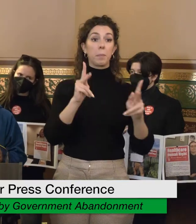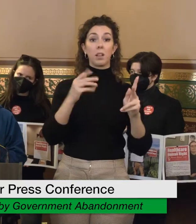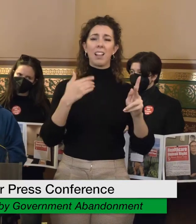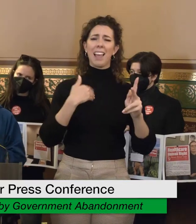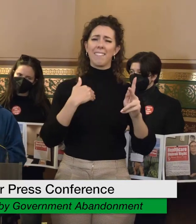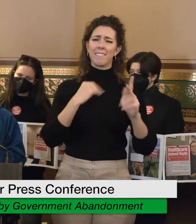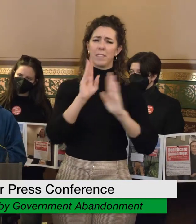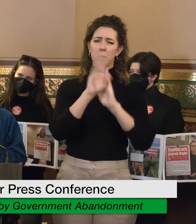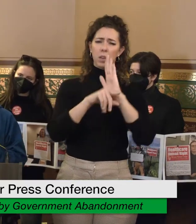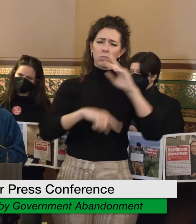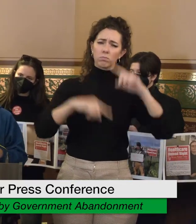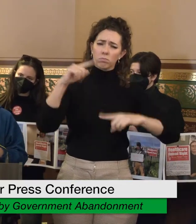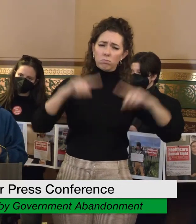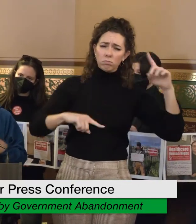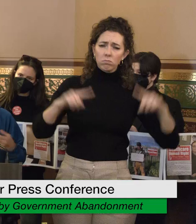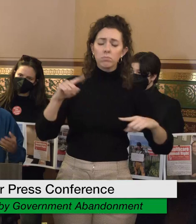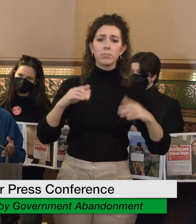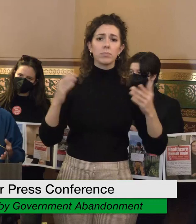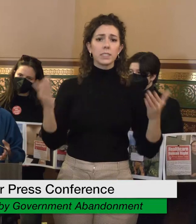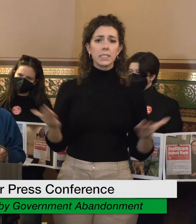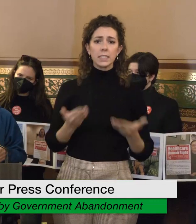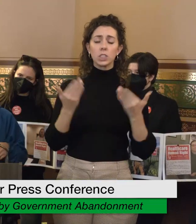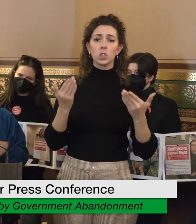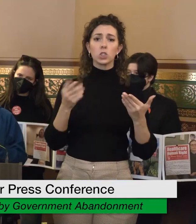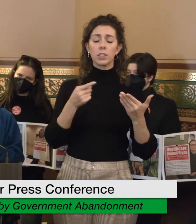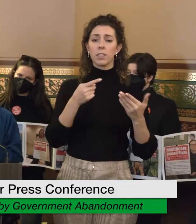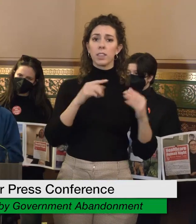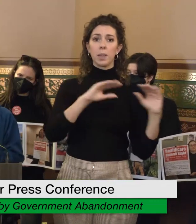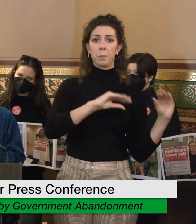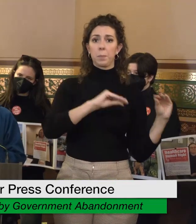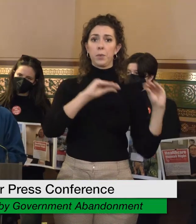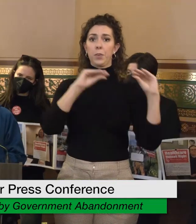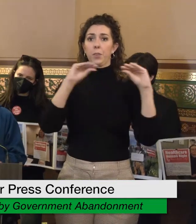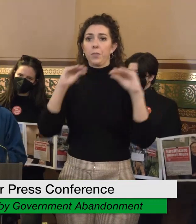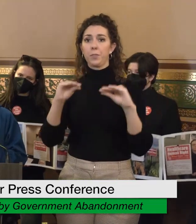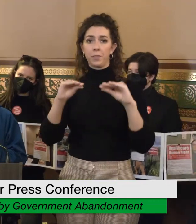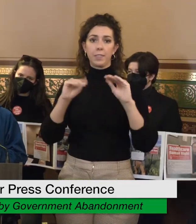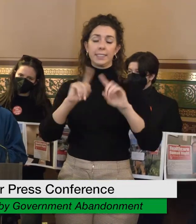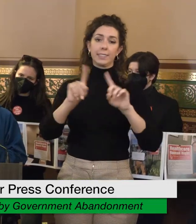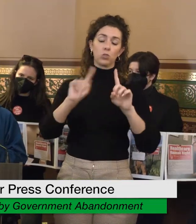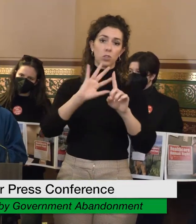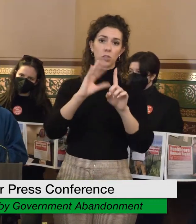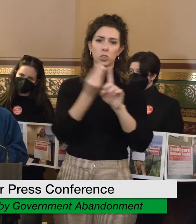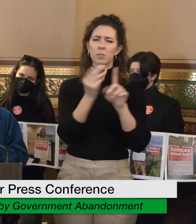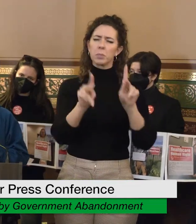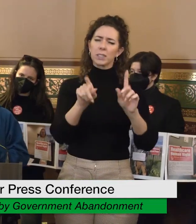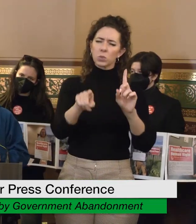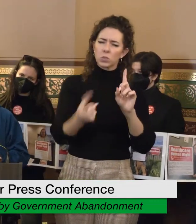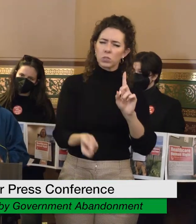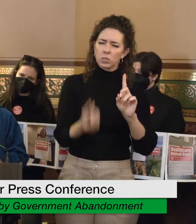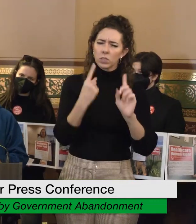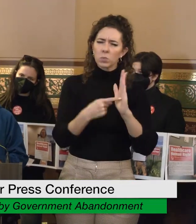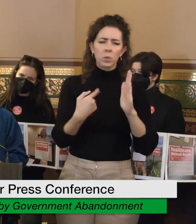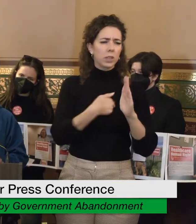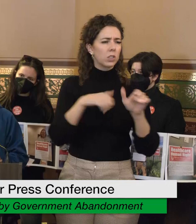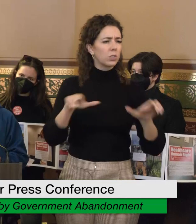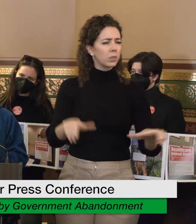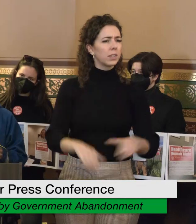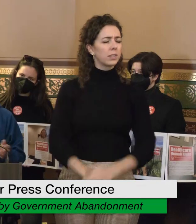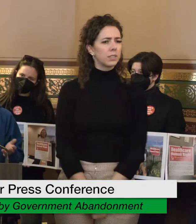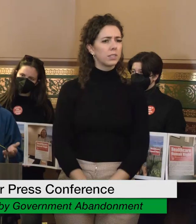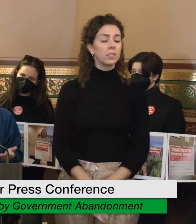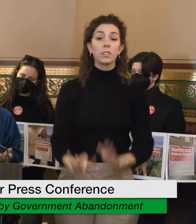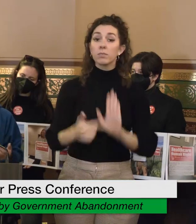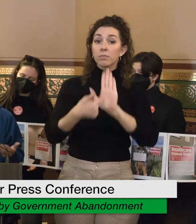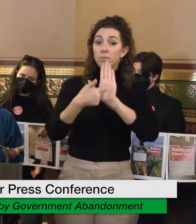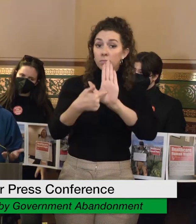background. And so when it's come to a different background, and people need to understand what we are doing. Like